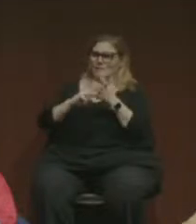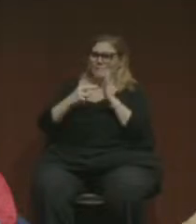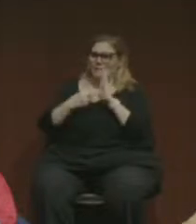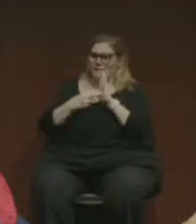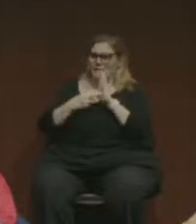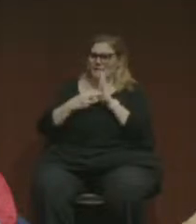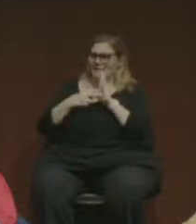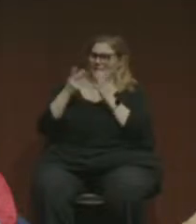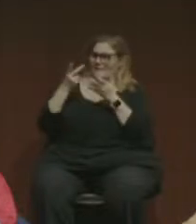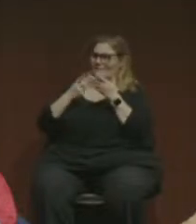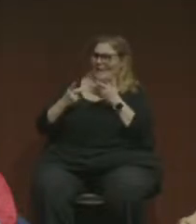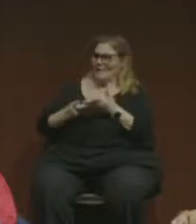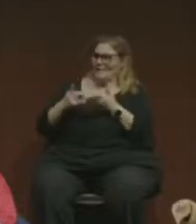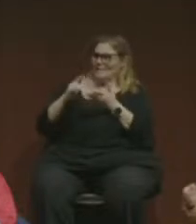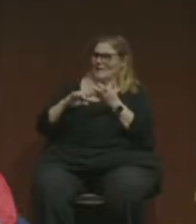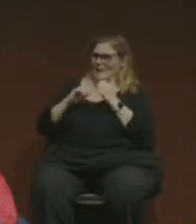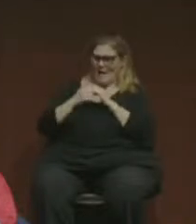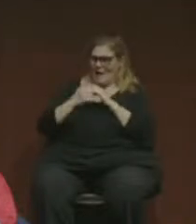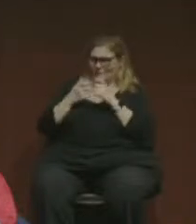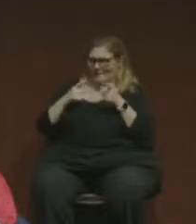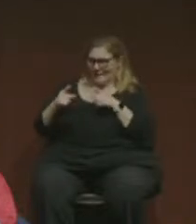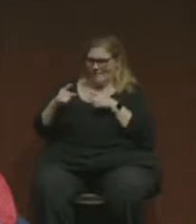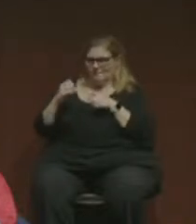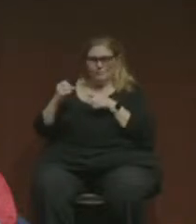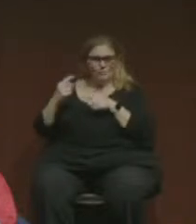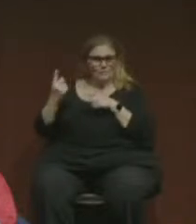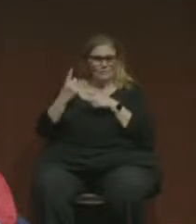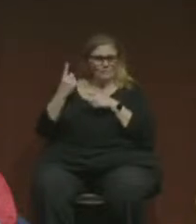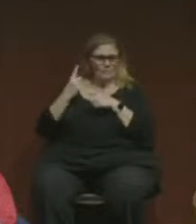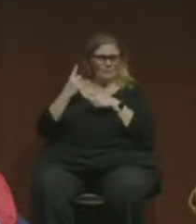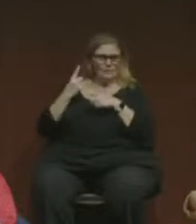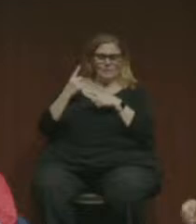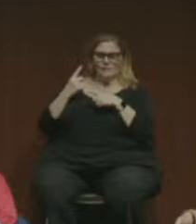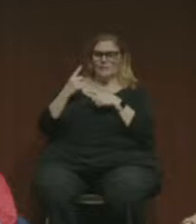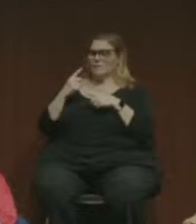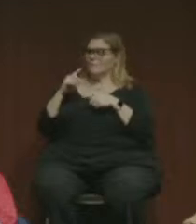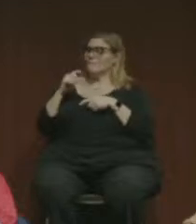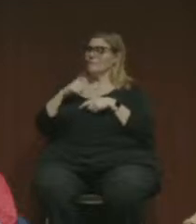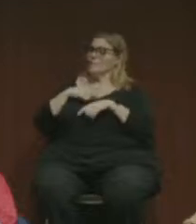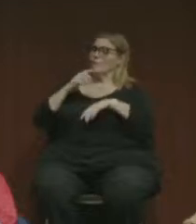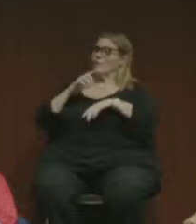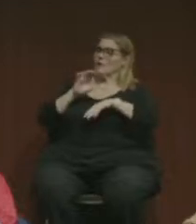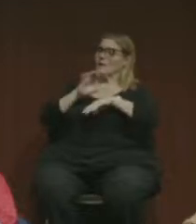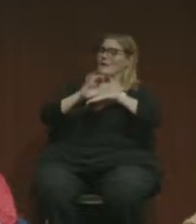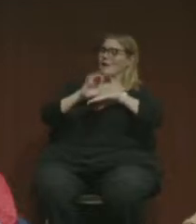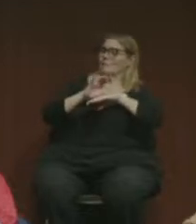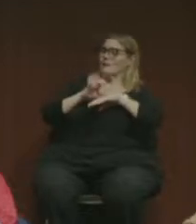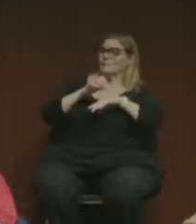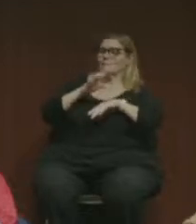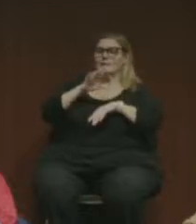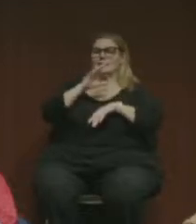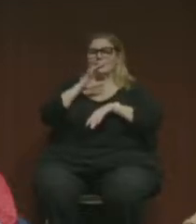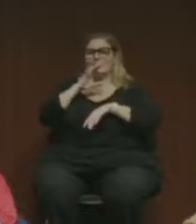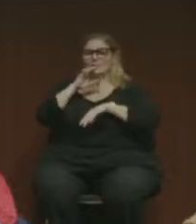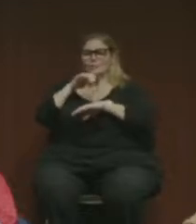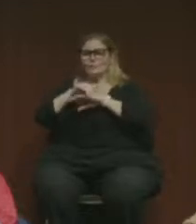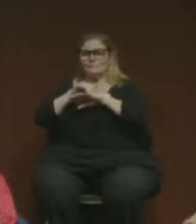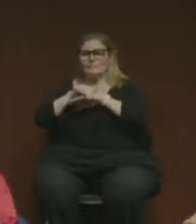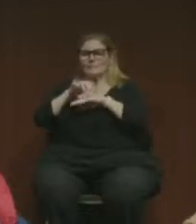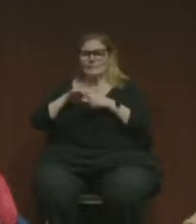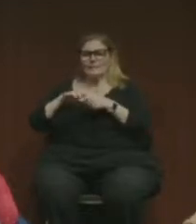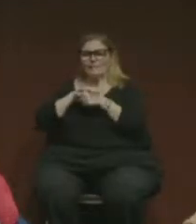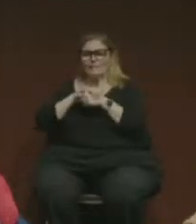of failure that we maybe haven't learned. So as somebody working in the Anglophone Caribbean, hearing about the continental, you know,